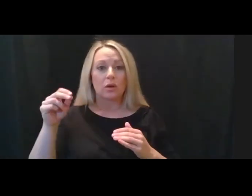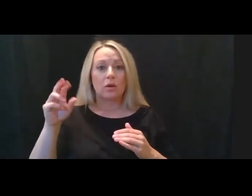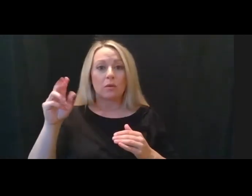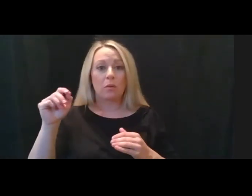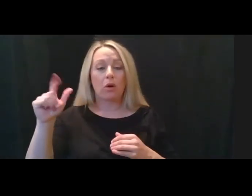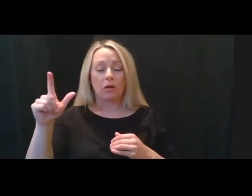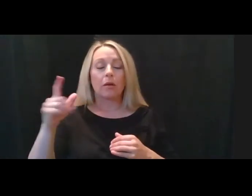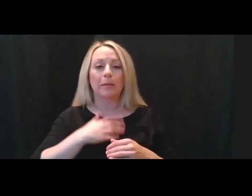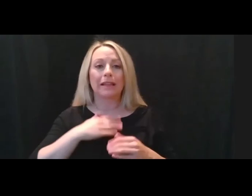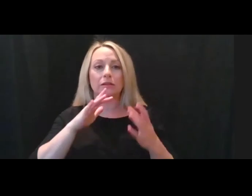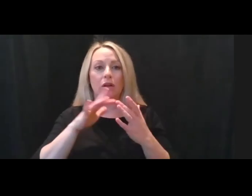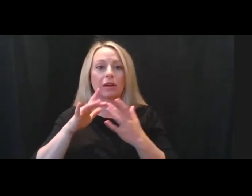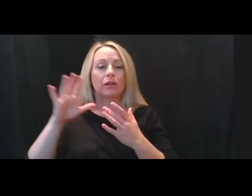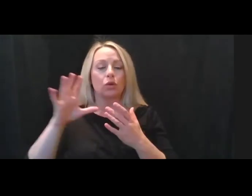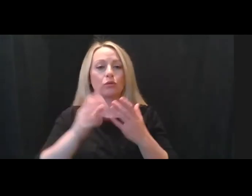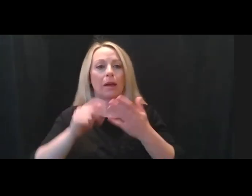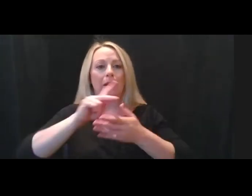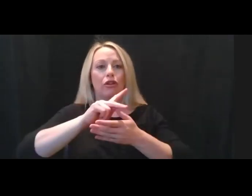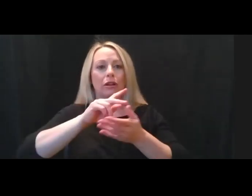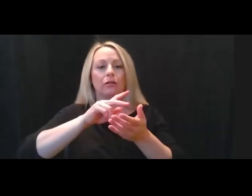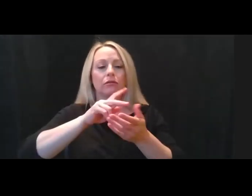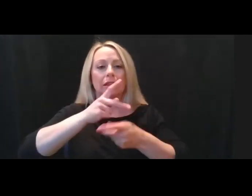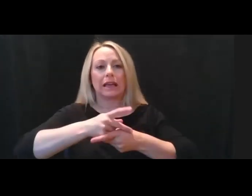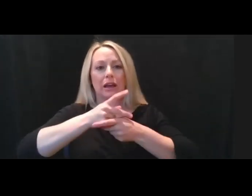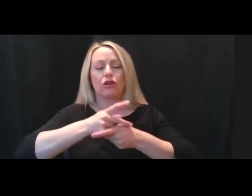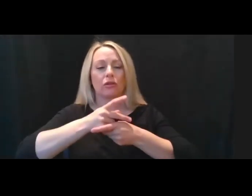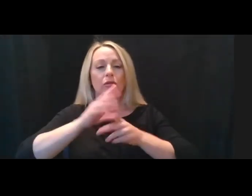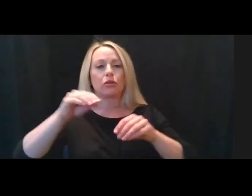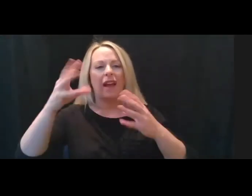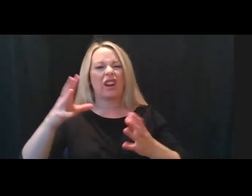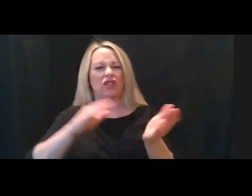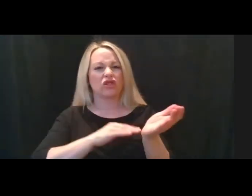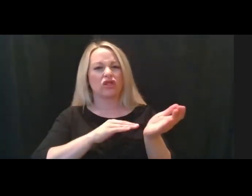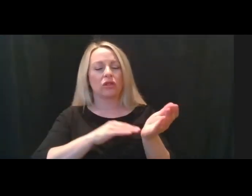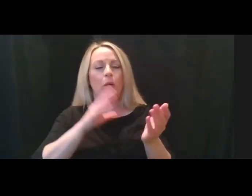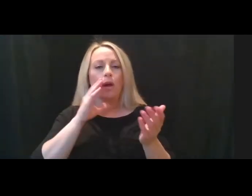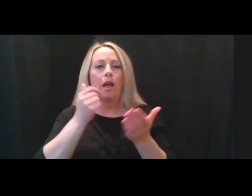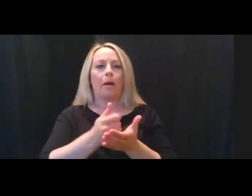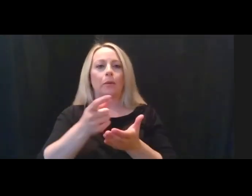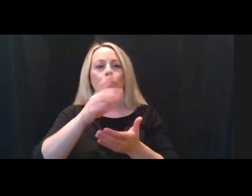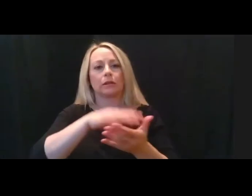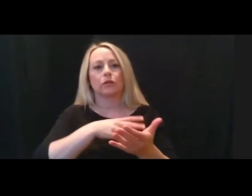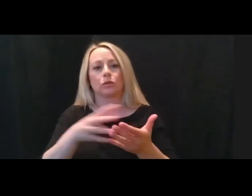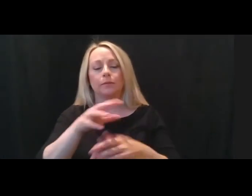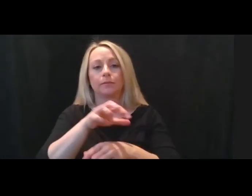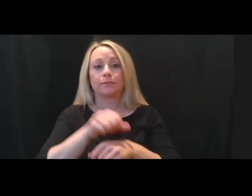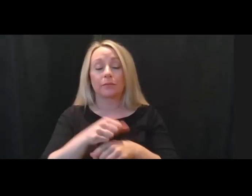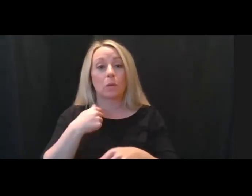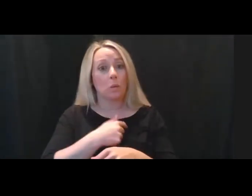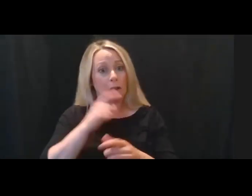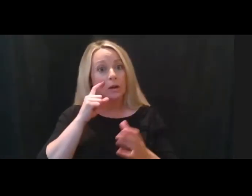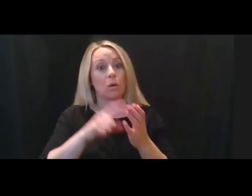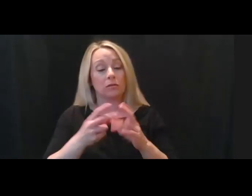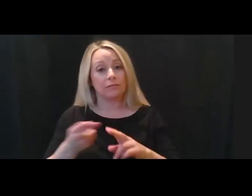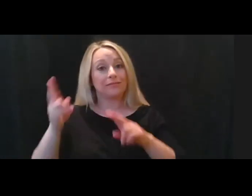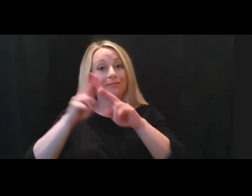contact your primary care provider, and they're going to assist with getting you scheduled. We are seeing an increase in our